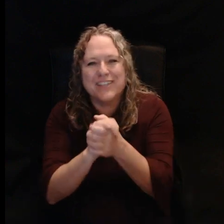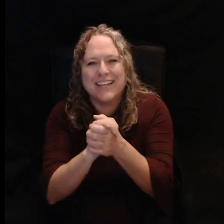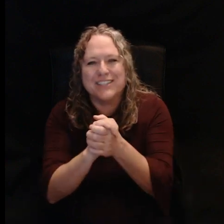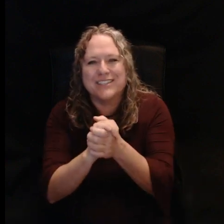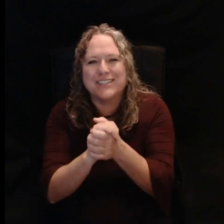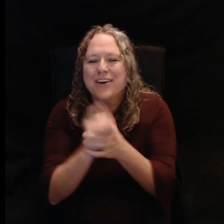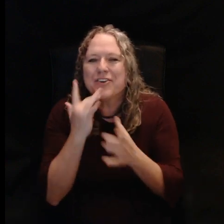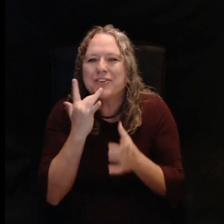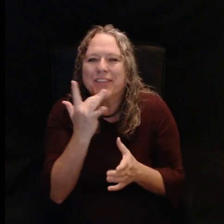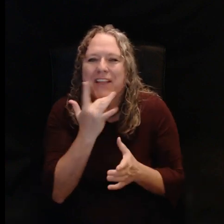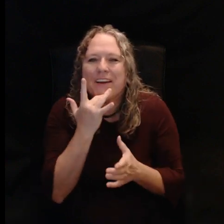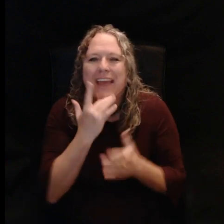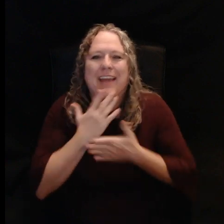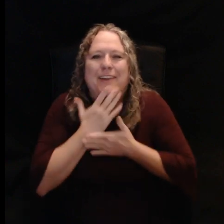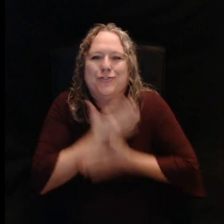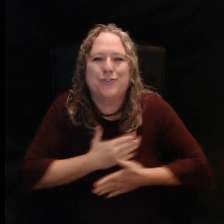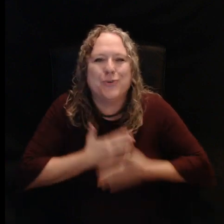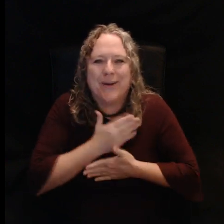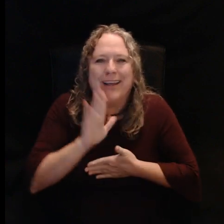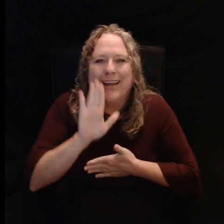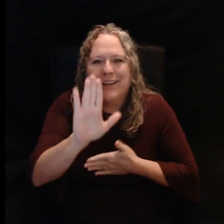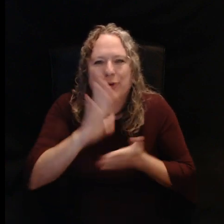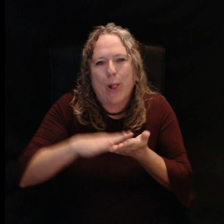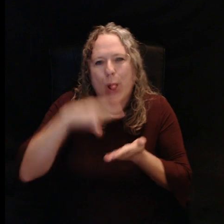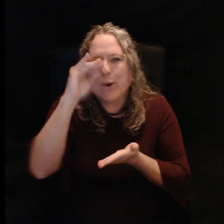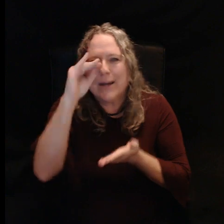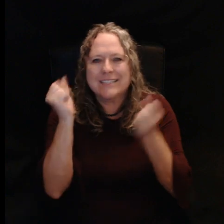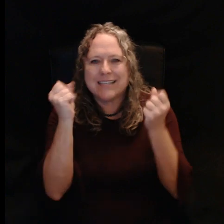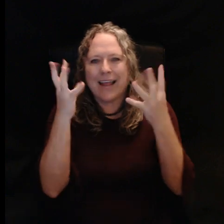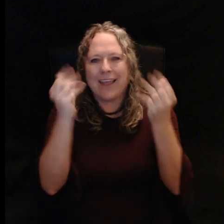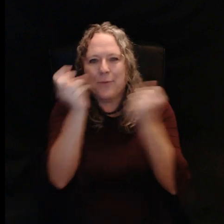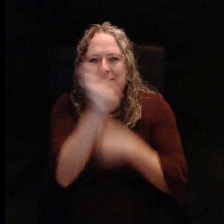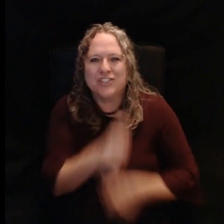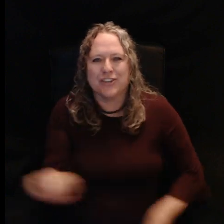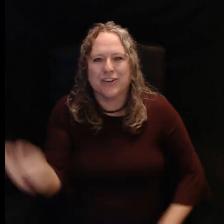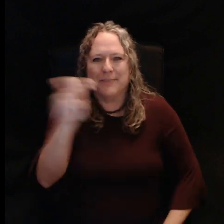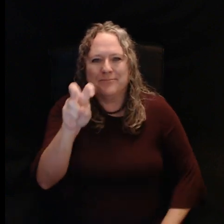Congratulations, good luck, and enjoy your learning sign language journey.